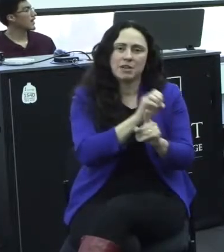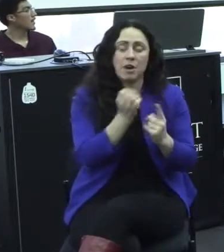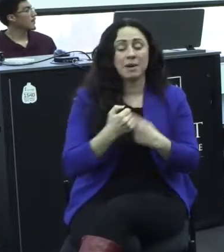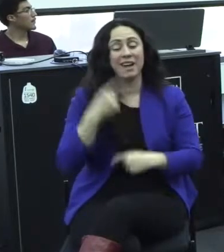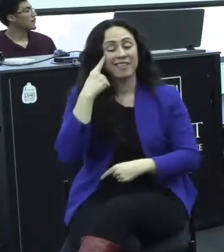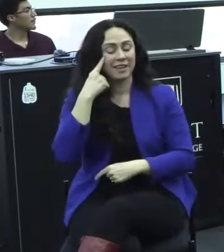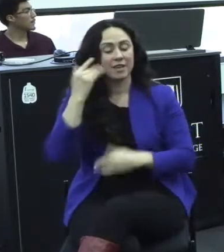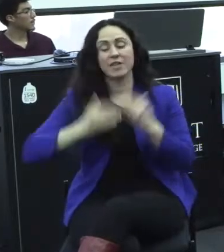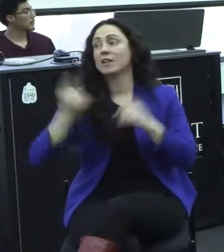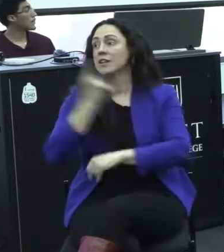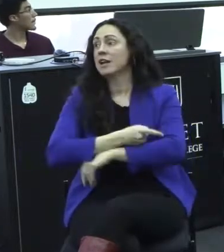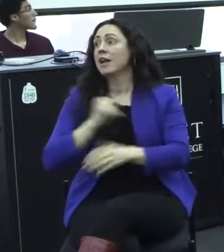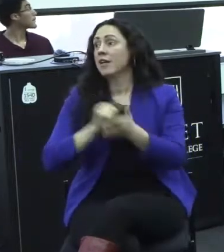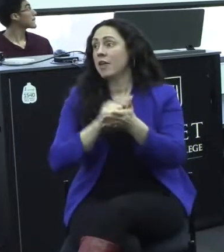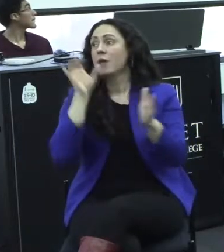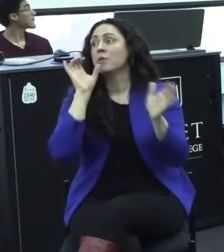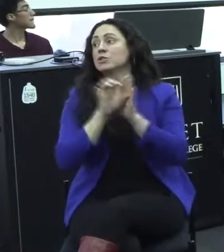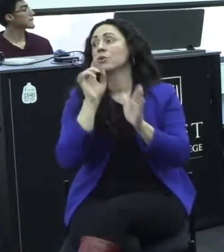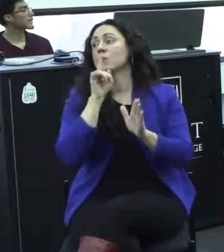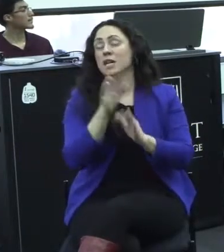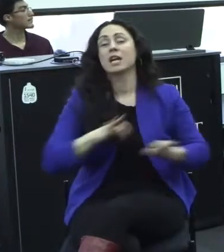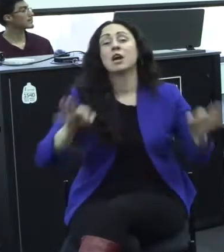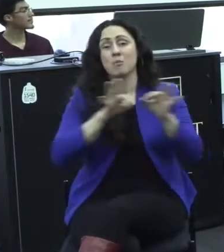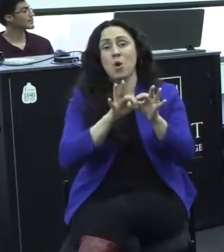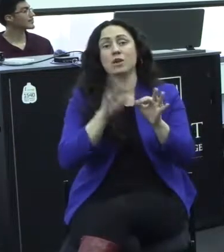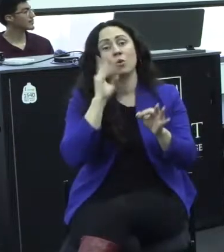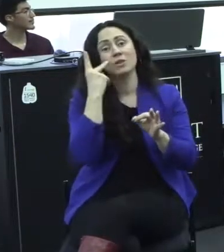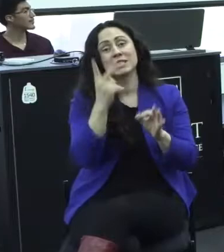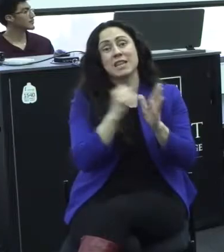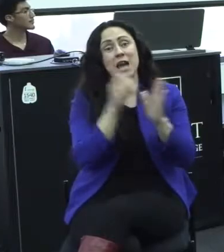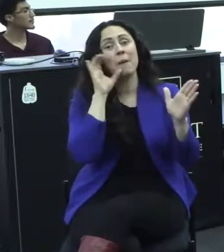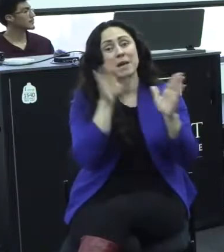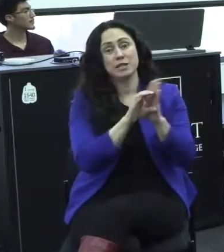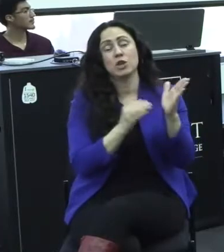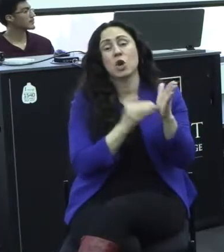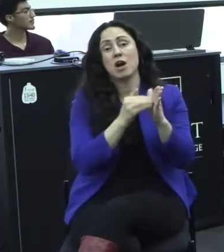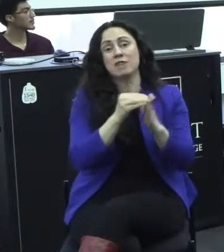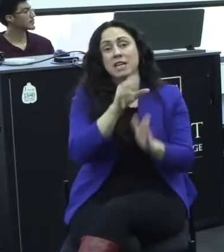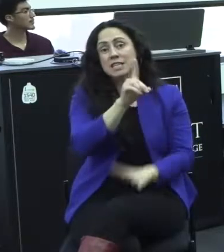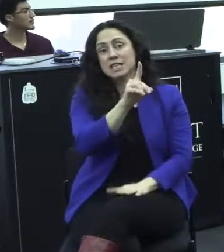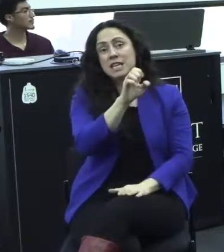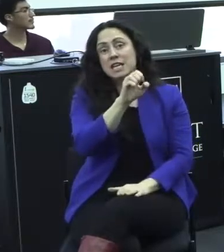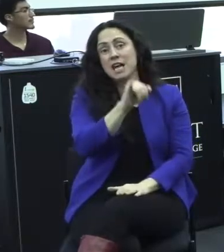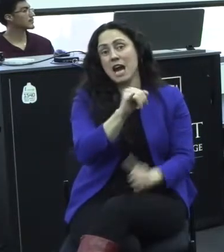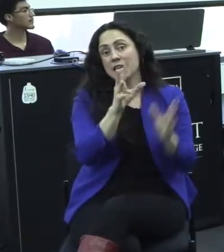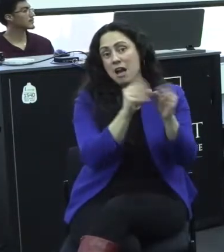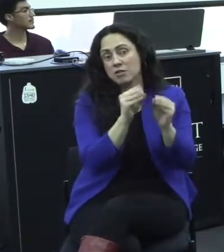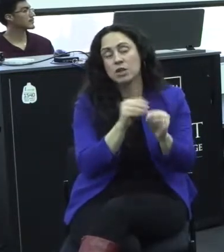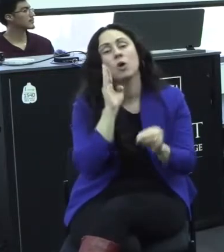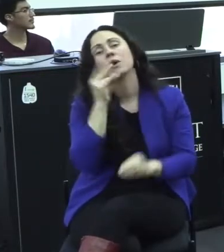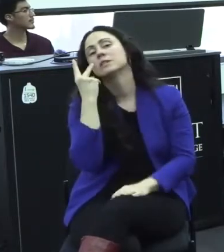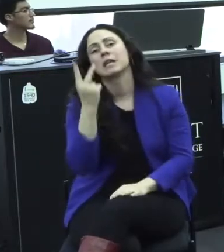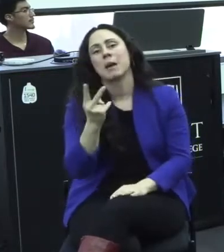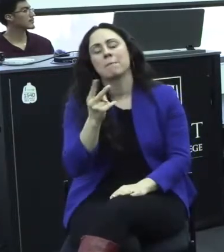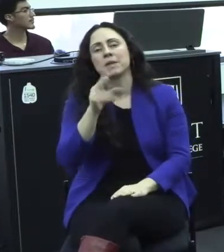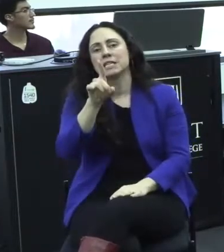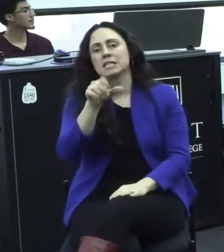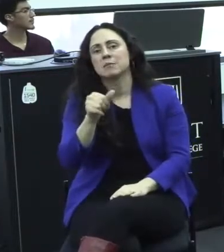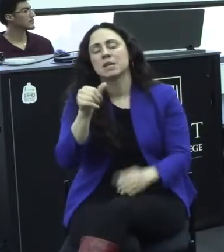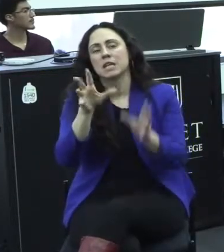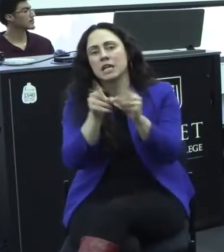end of the day, this image here is really important. This is one that you're going to see at DEI conferences. You're going to see this image at